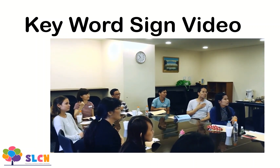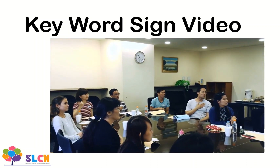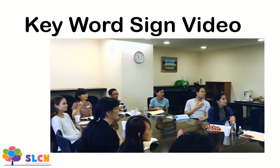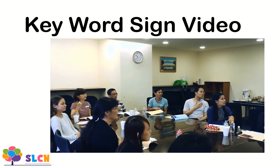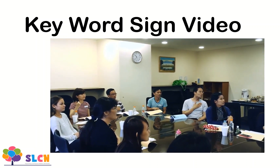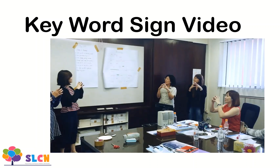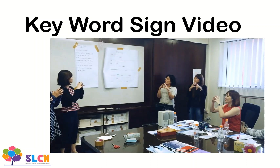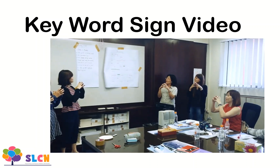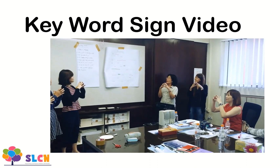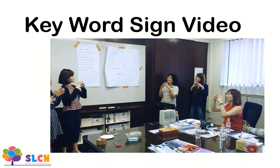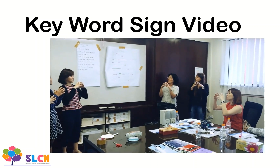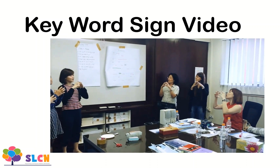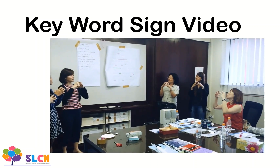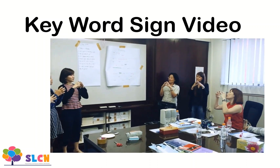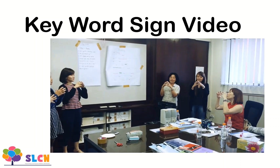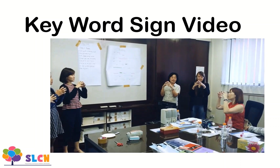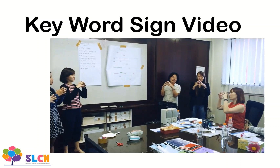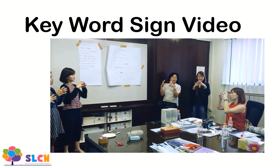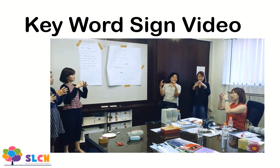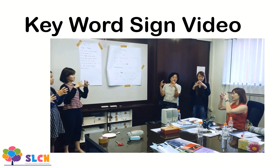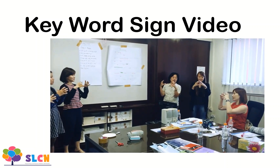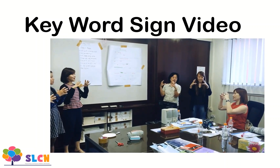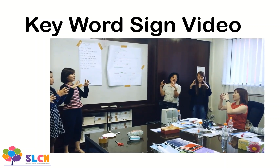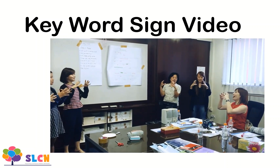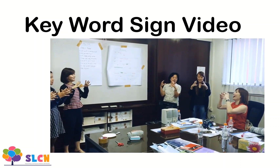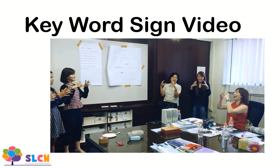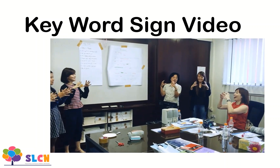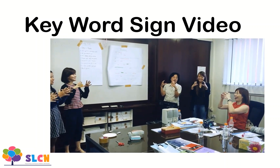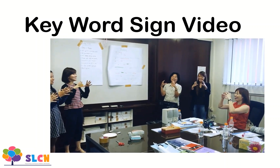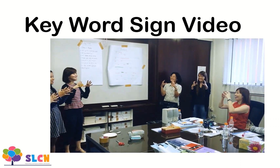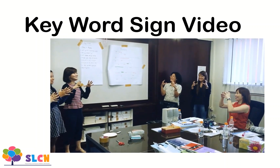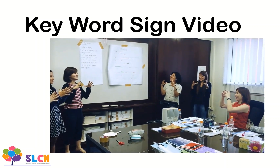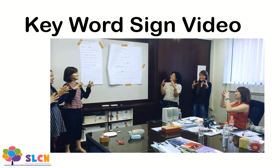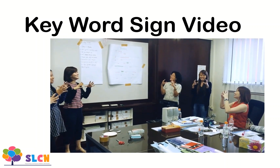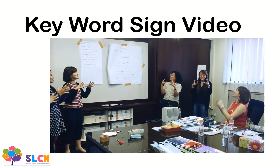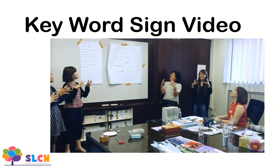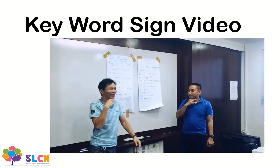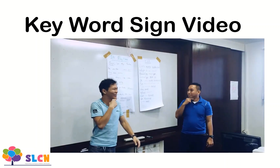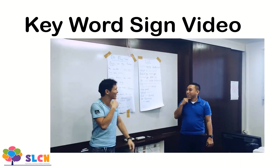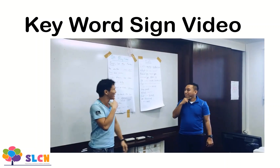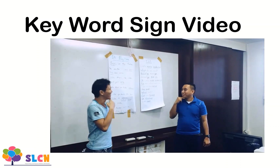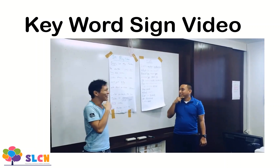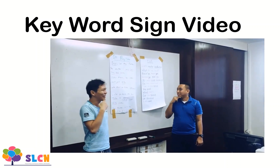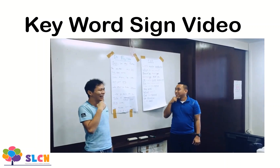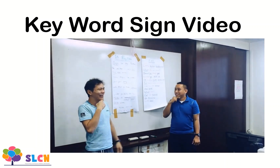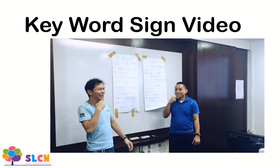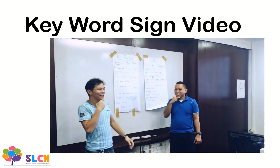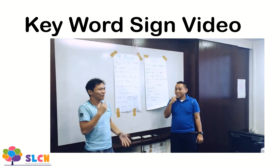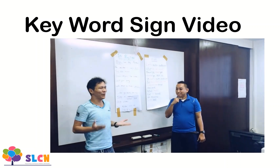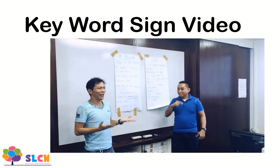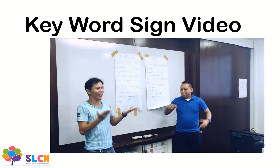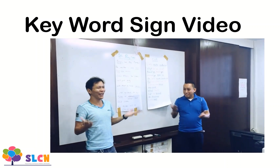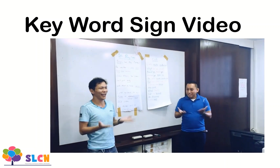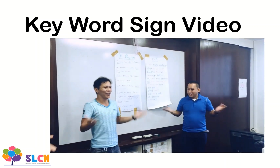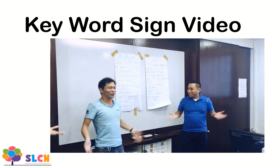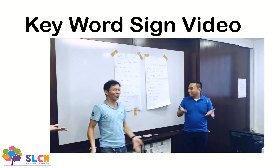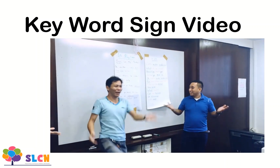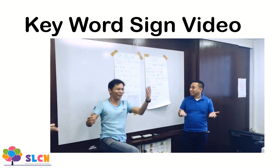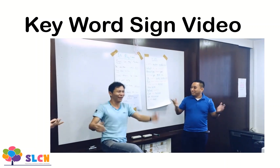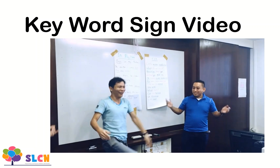presenters are able to conduct basic keyword signing workshops for parents and staff to equip them with the necessary